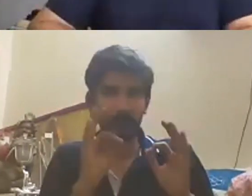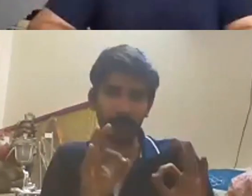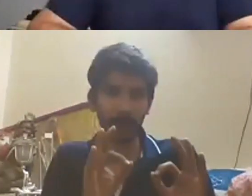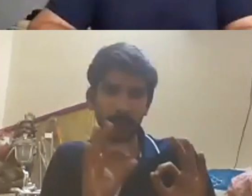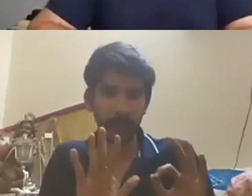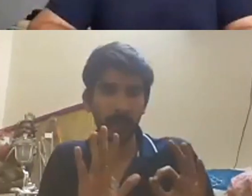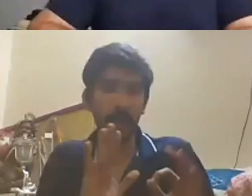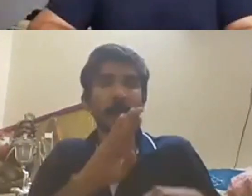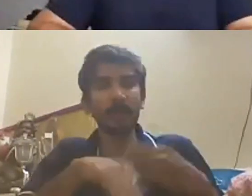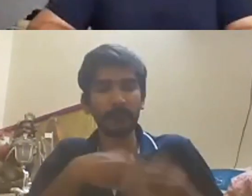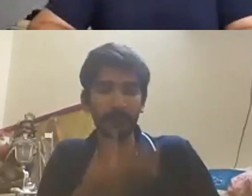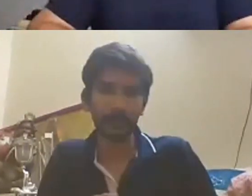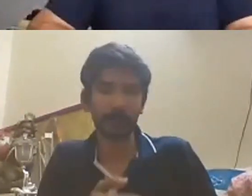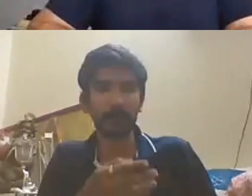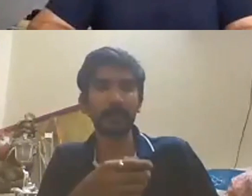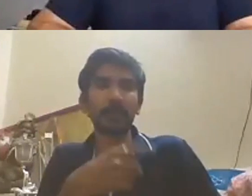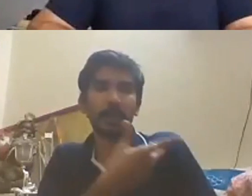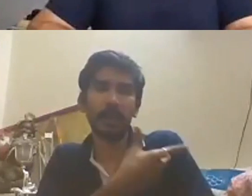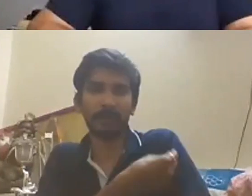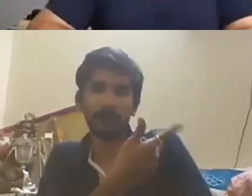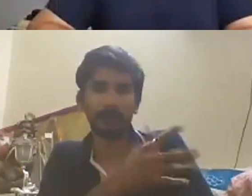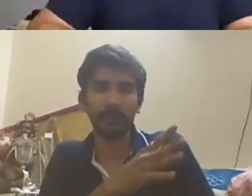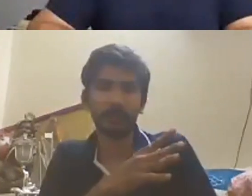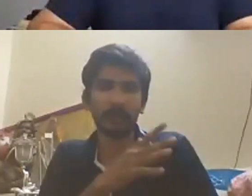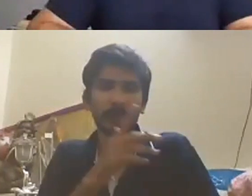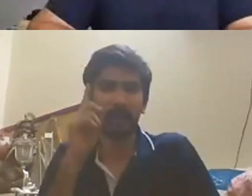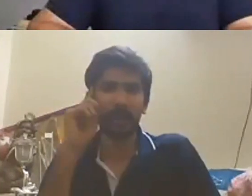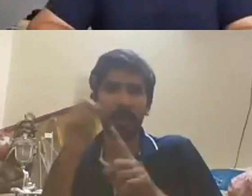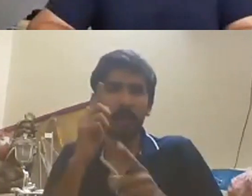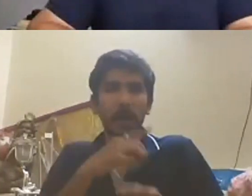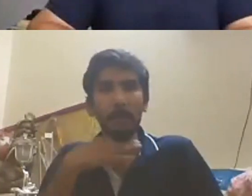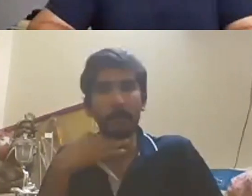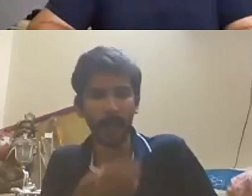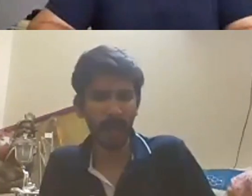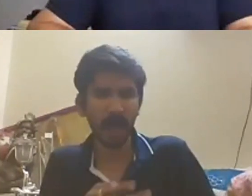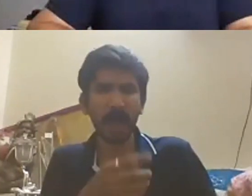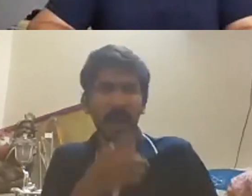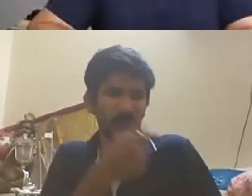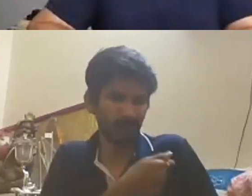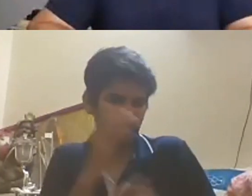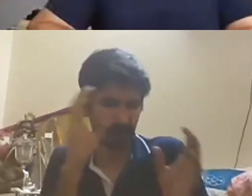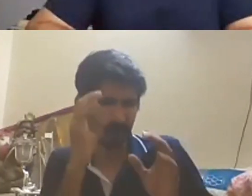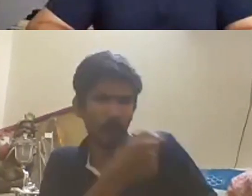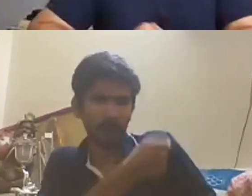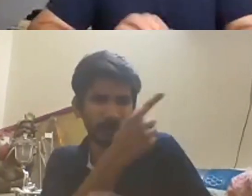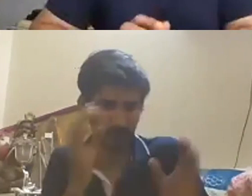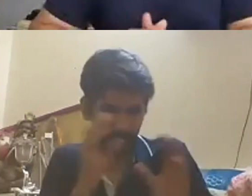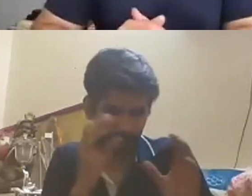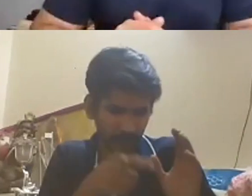So I had some pain in my hand earlier. I got vaccinated, but